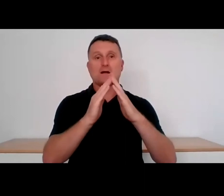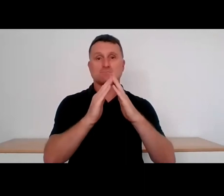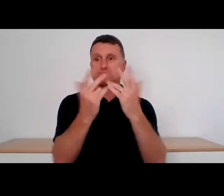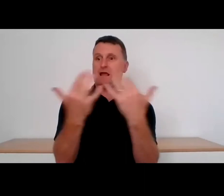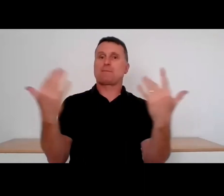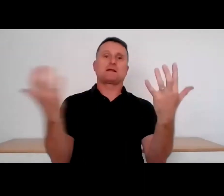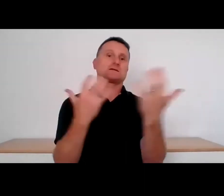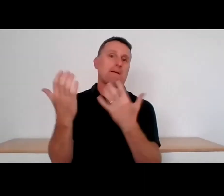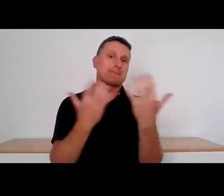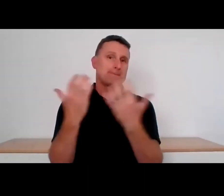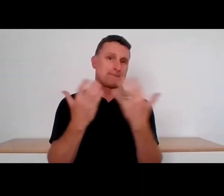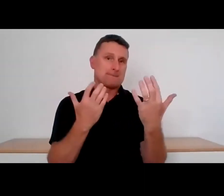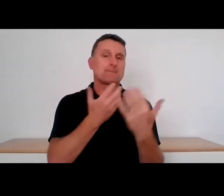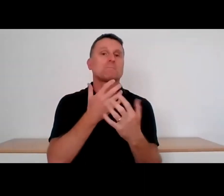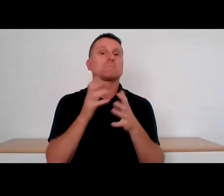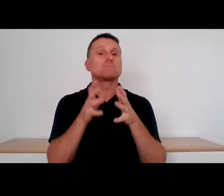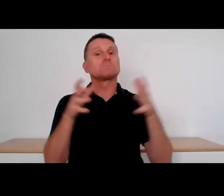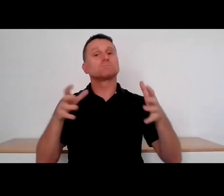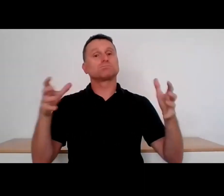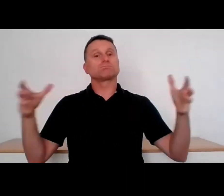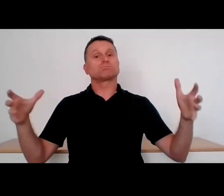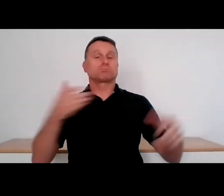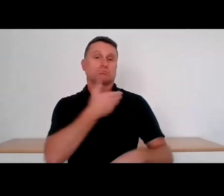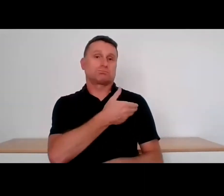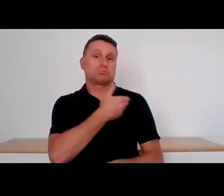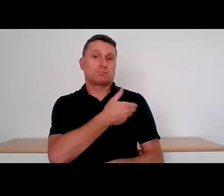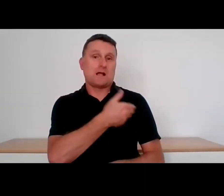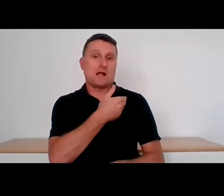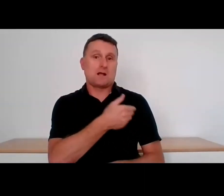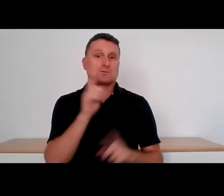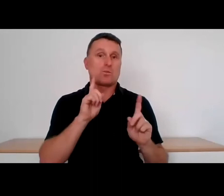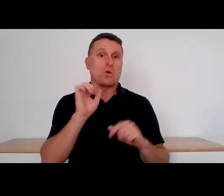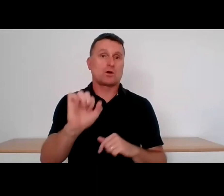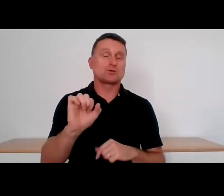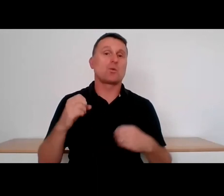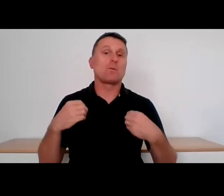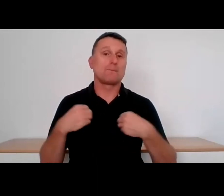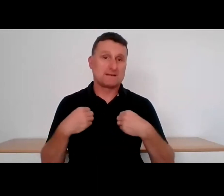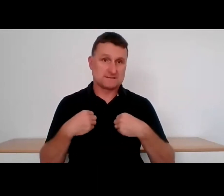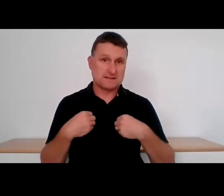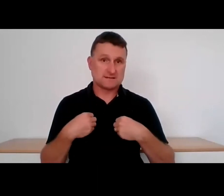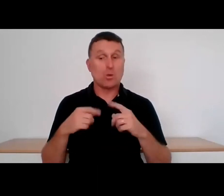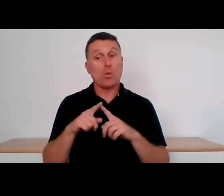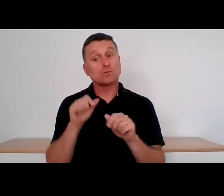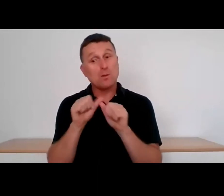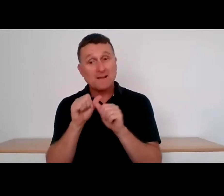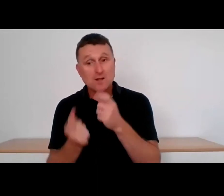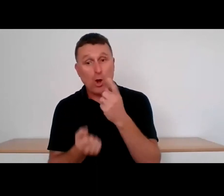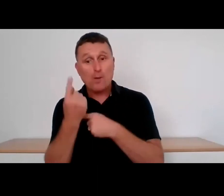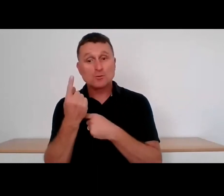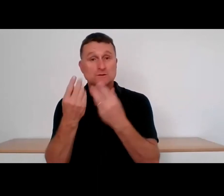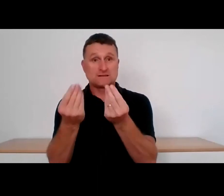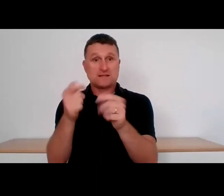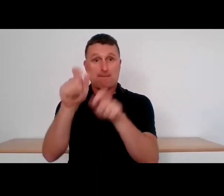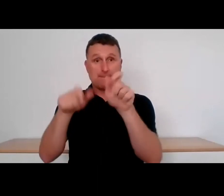of for your business, but also the improved opportunities for some people. You have helped make